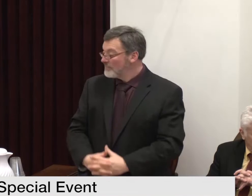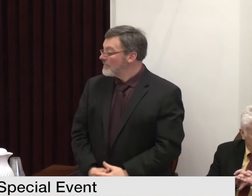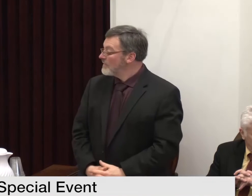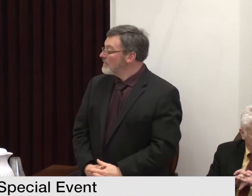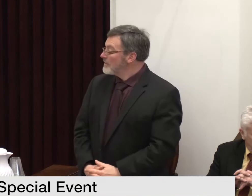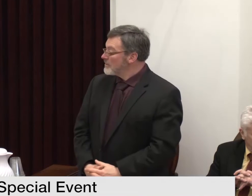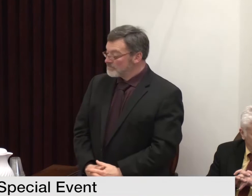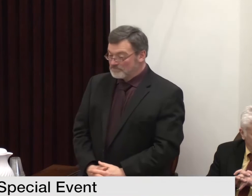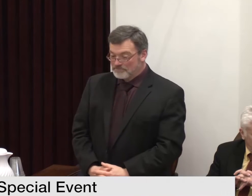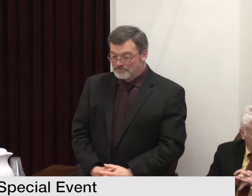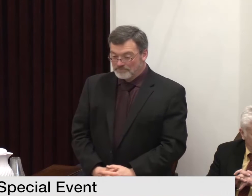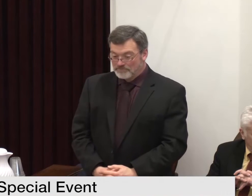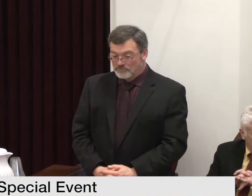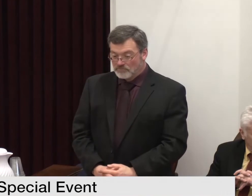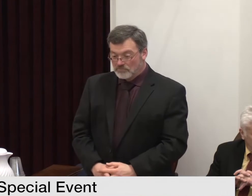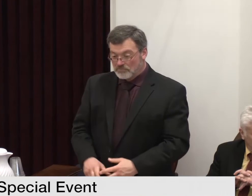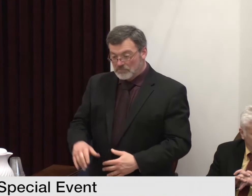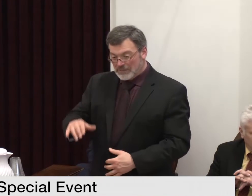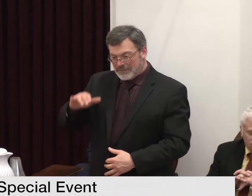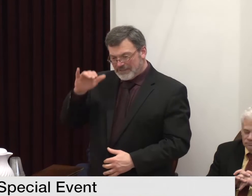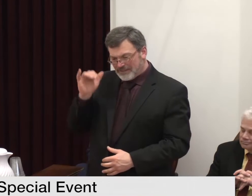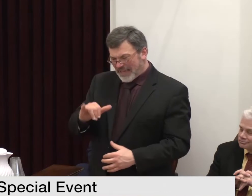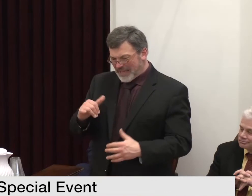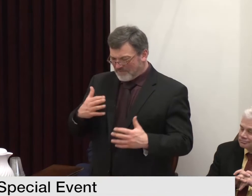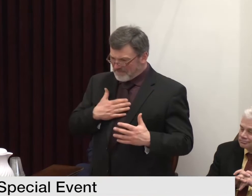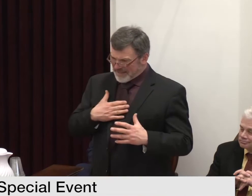That's really the case I'm trying to make across the board.